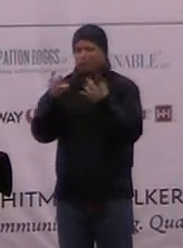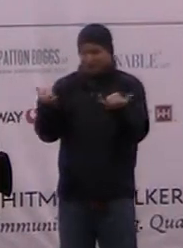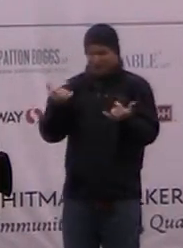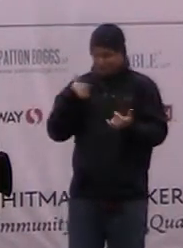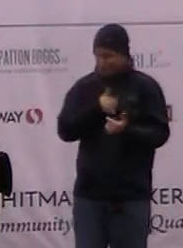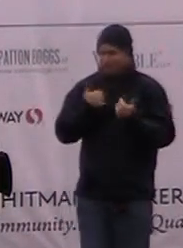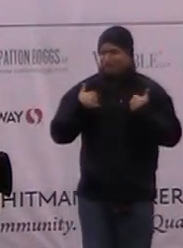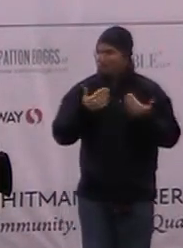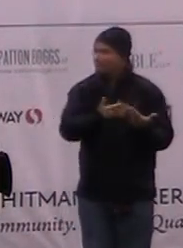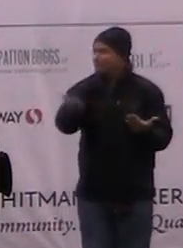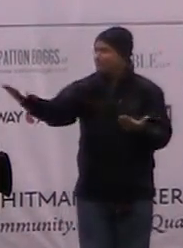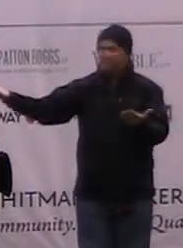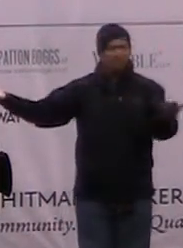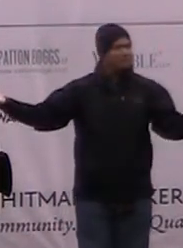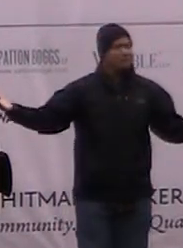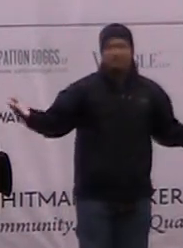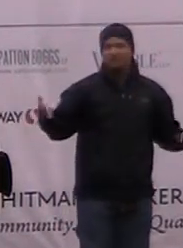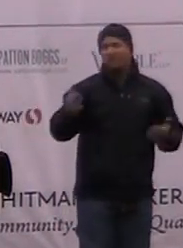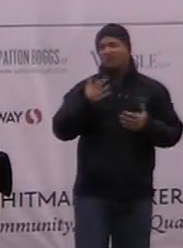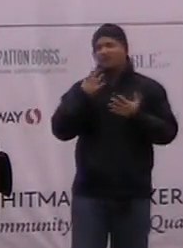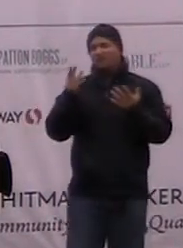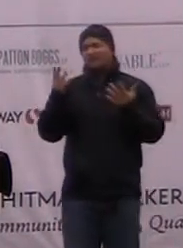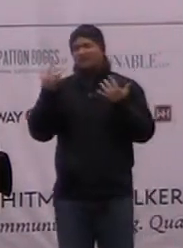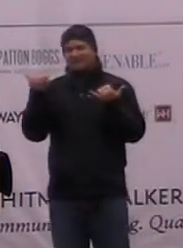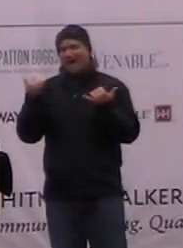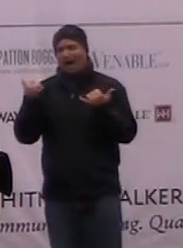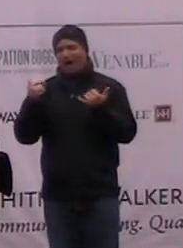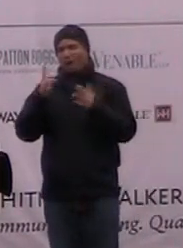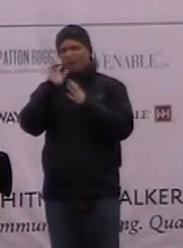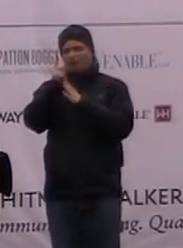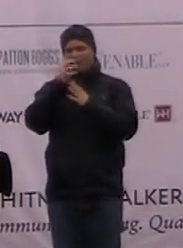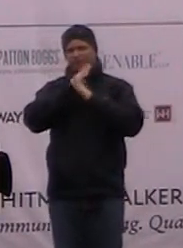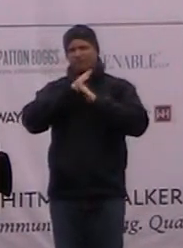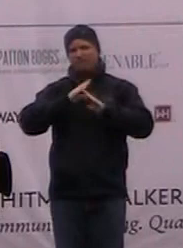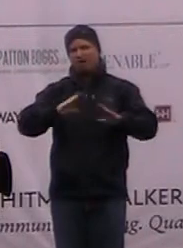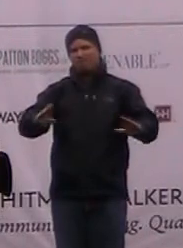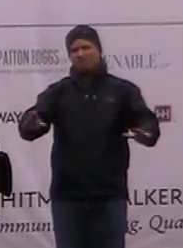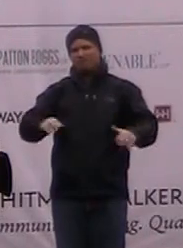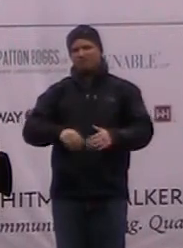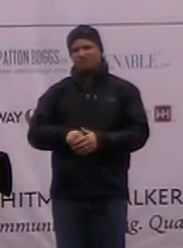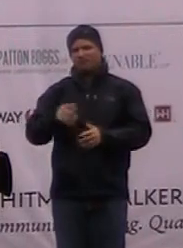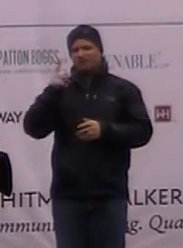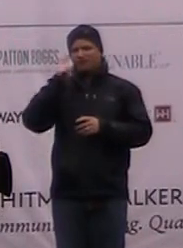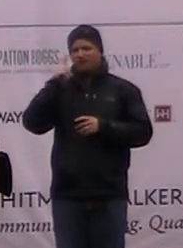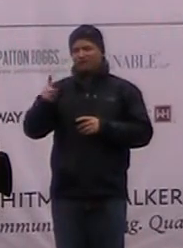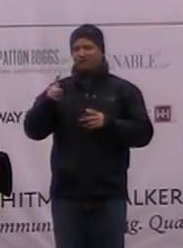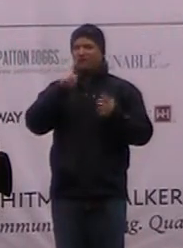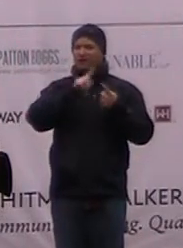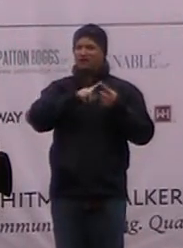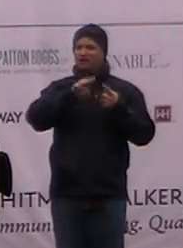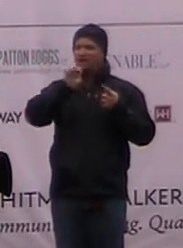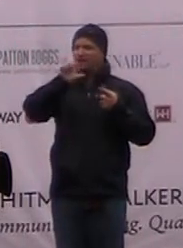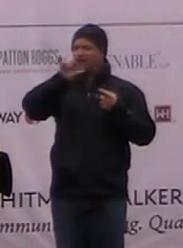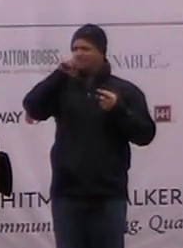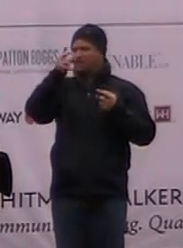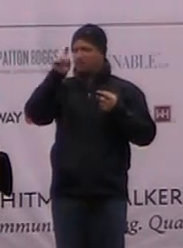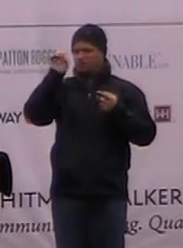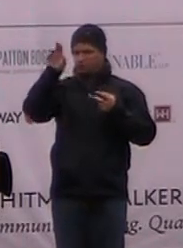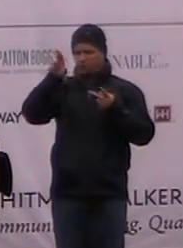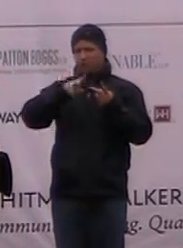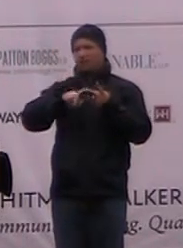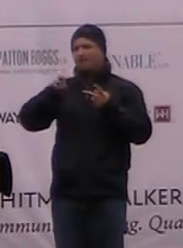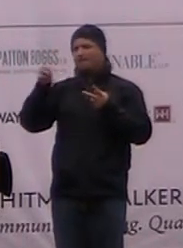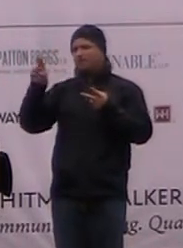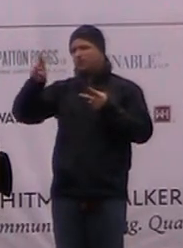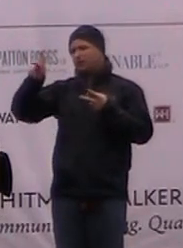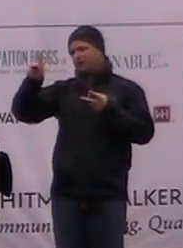today. Please join me now for a moment of silence for Ms. Taylor, Mr. Kameny, and for all